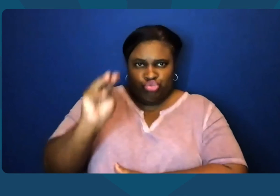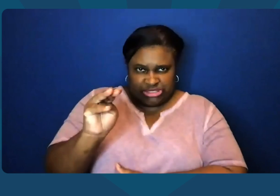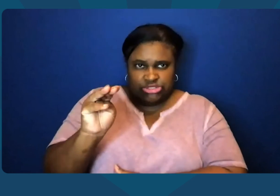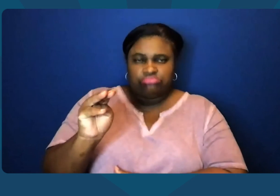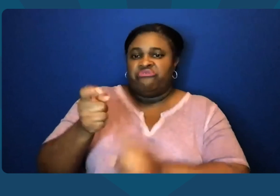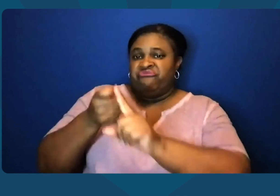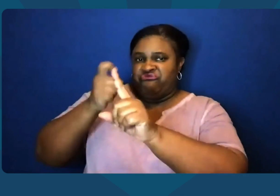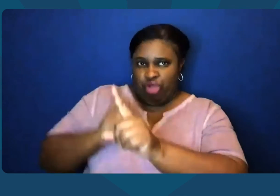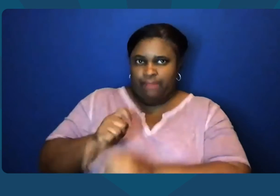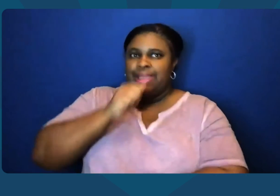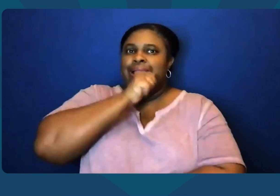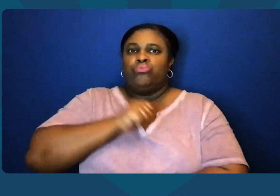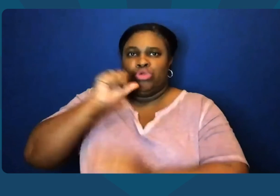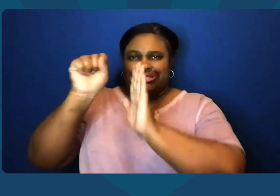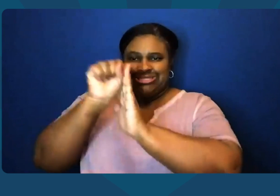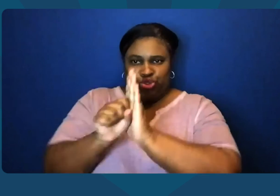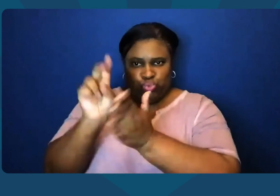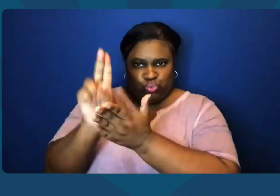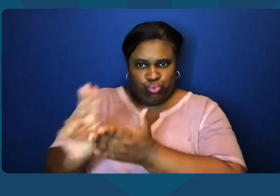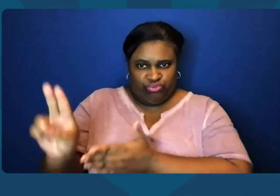from Arizona State University.